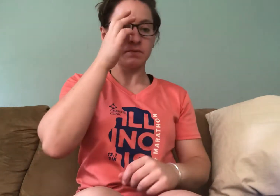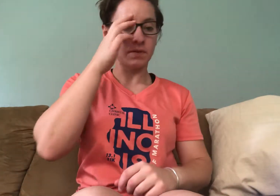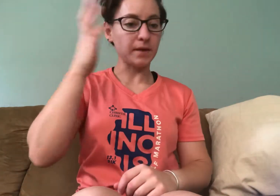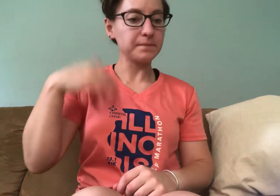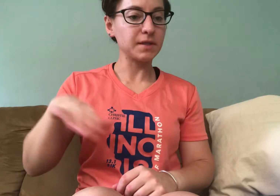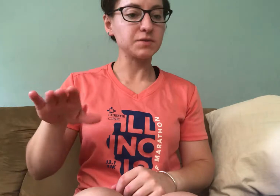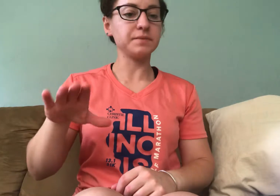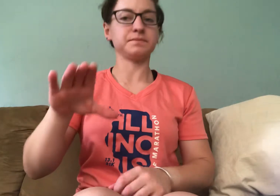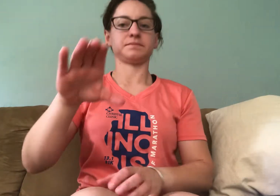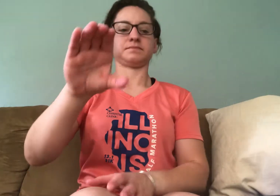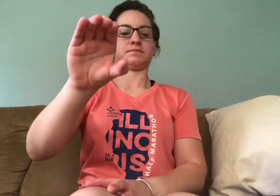Okay, next one.